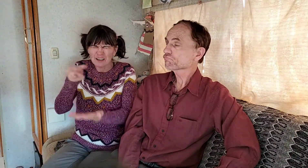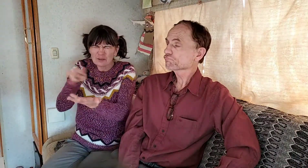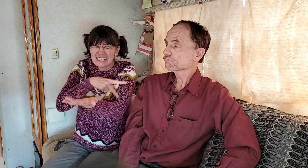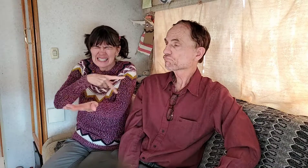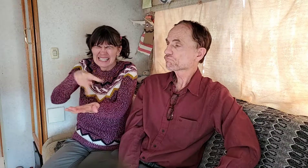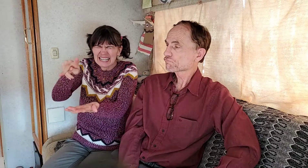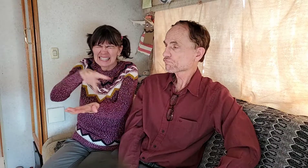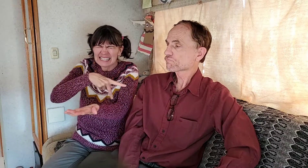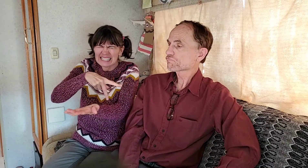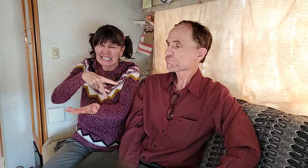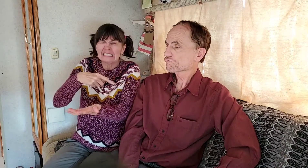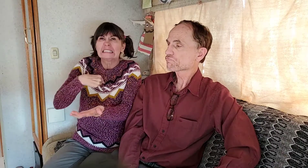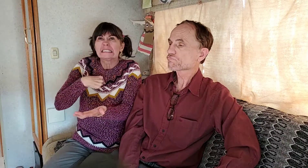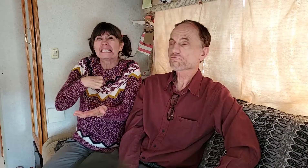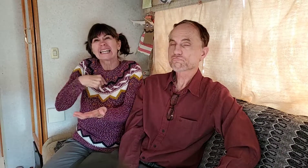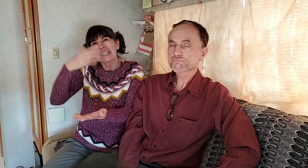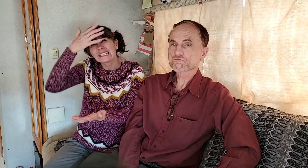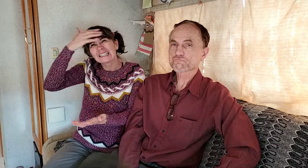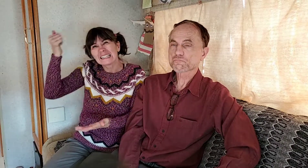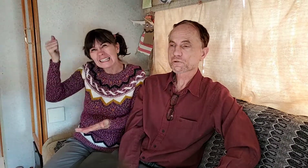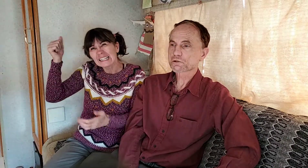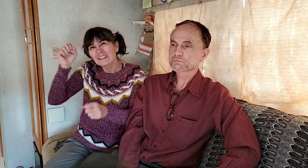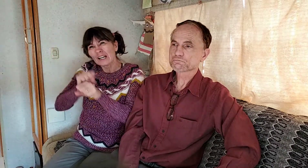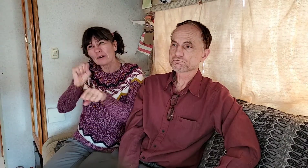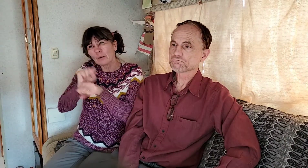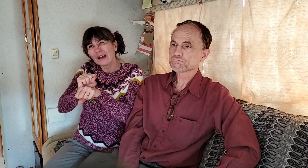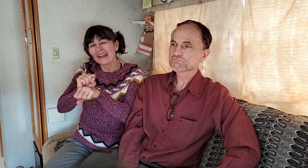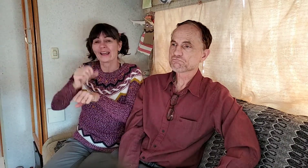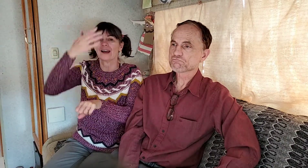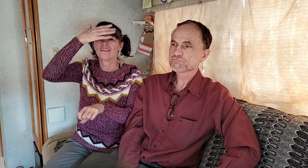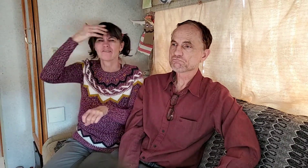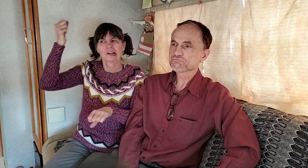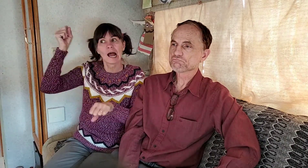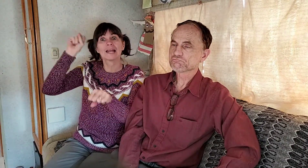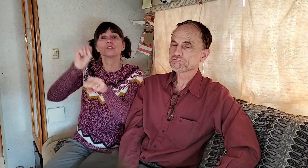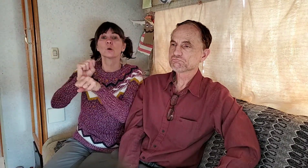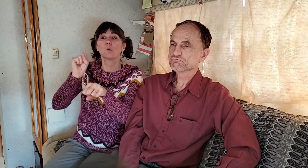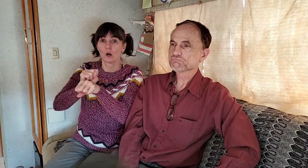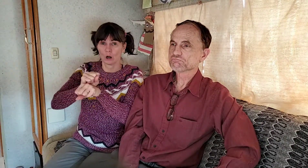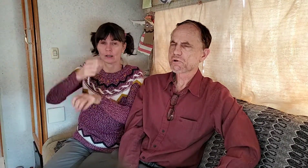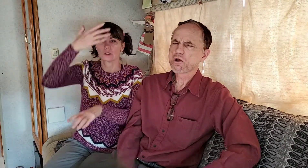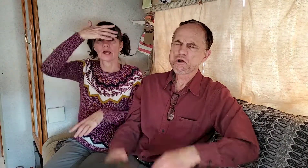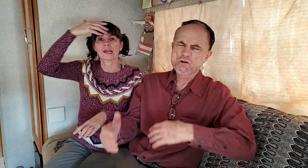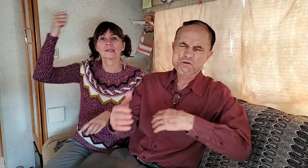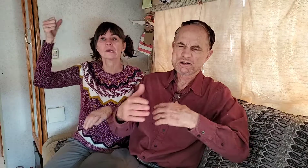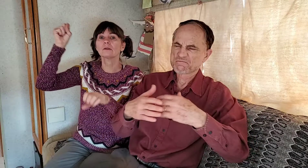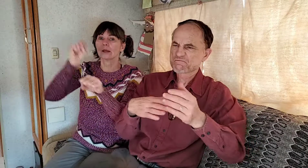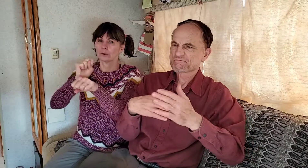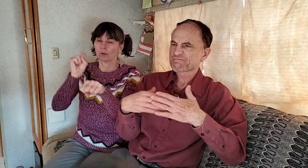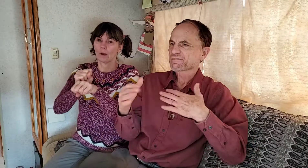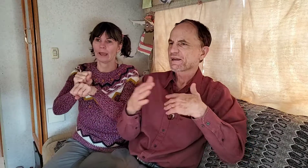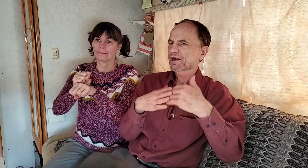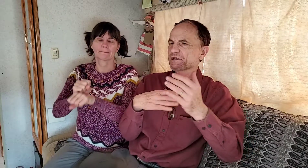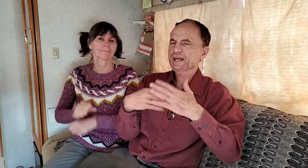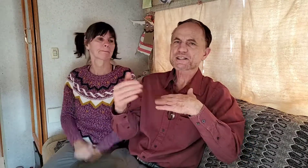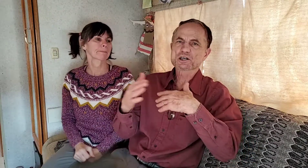was dancing. I got a little carried away. I forgot to work, so I got a little carried away. That's all